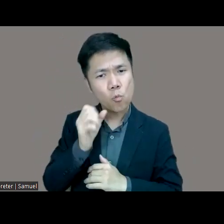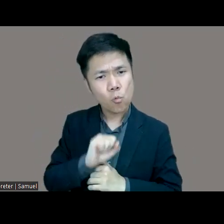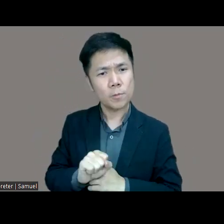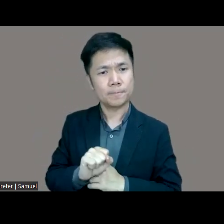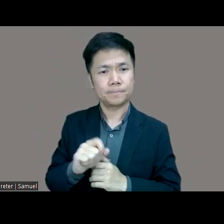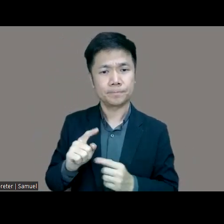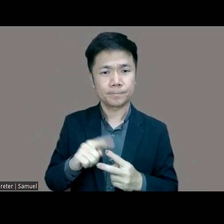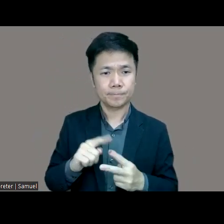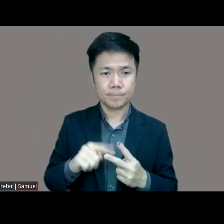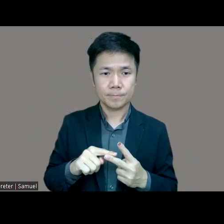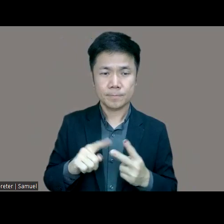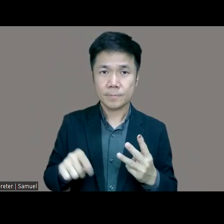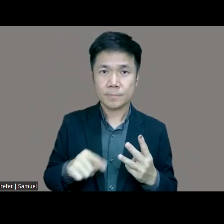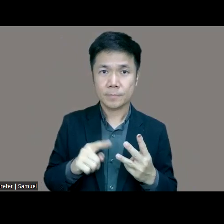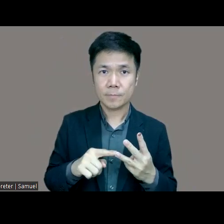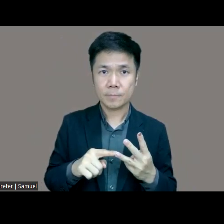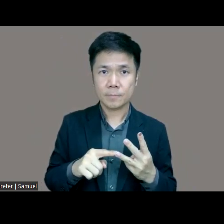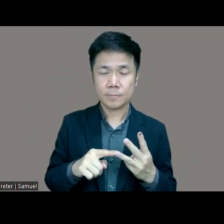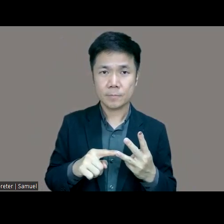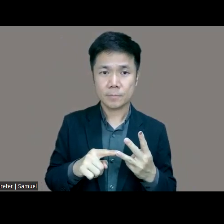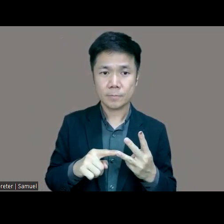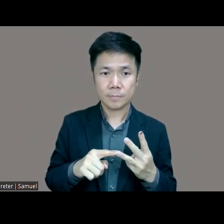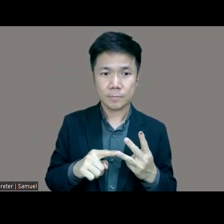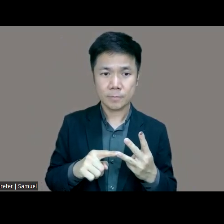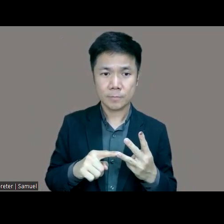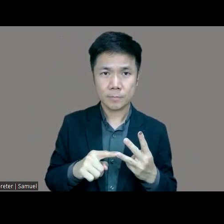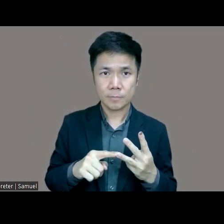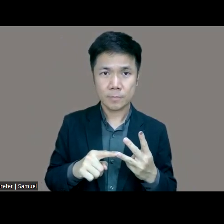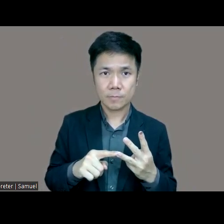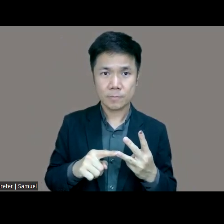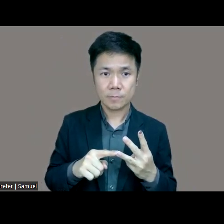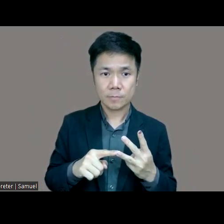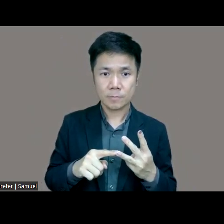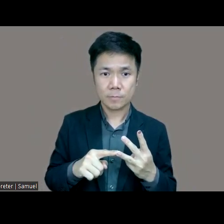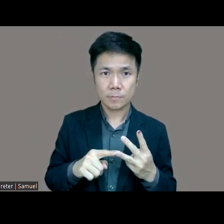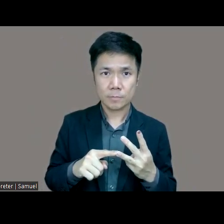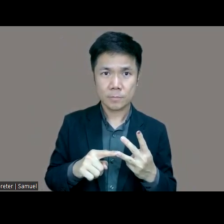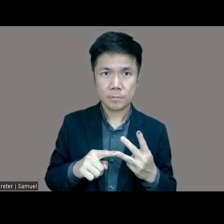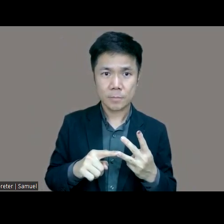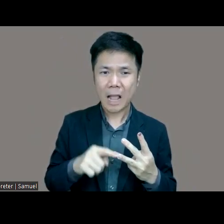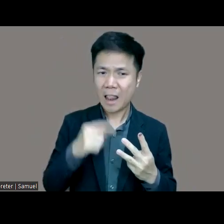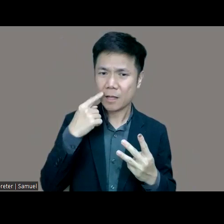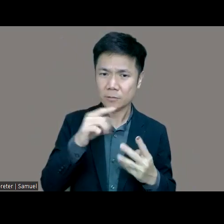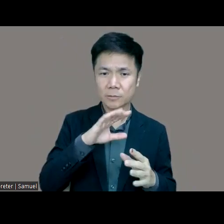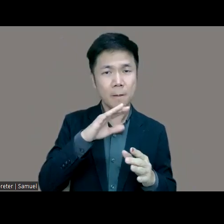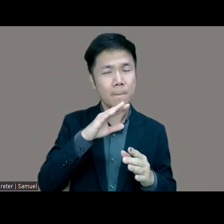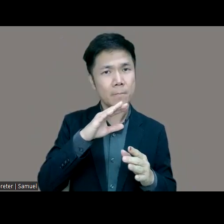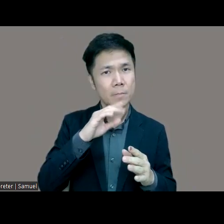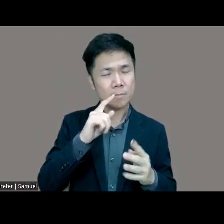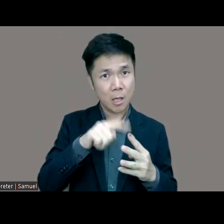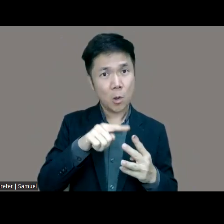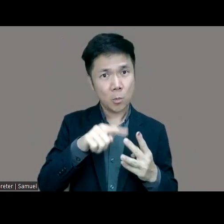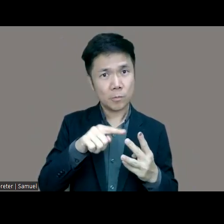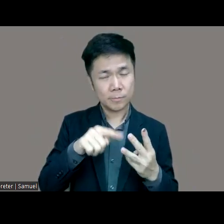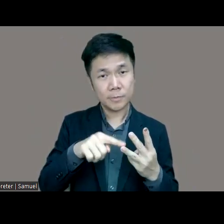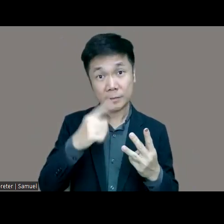to the fourth area that I trying to put a little bit of order, try to call